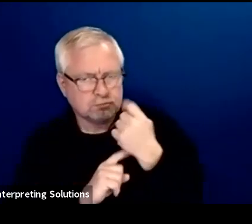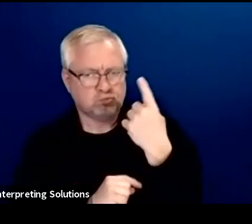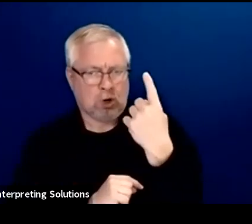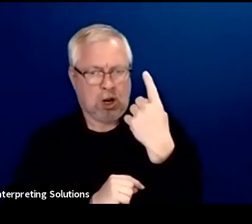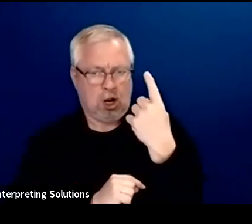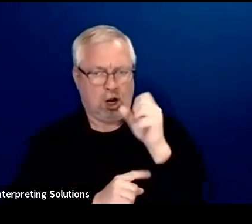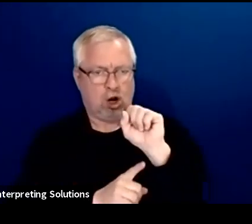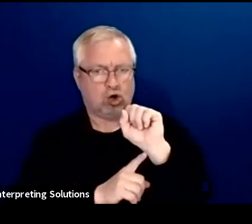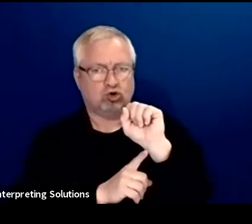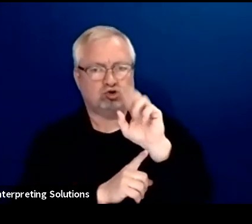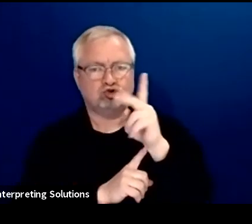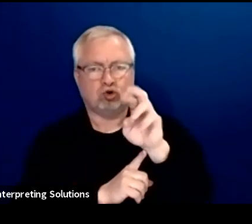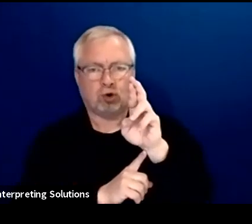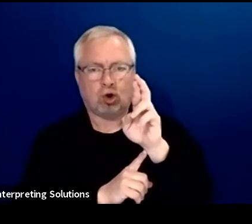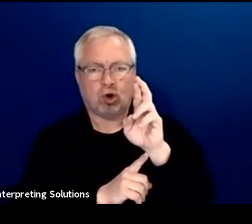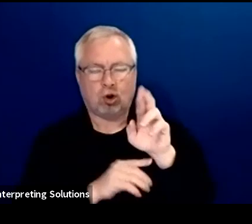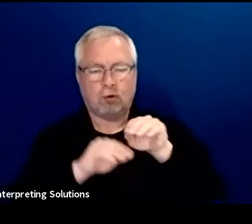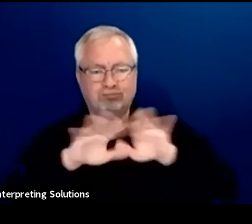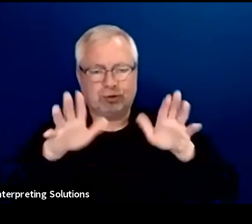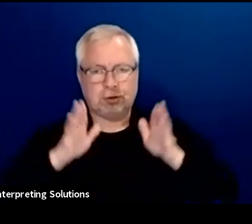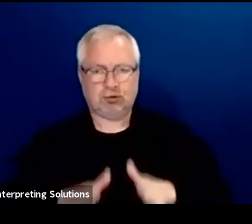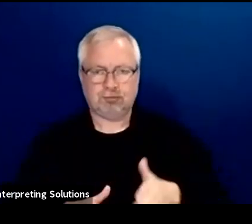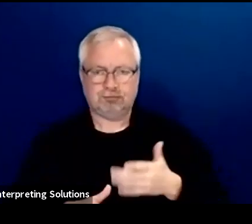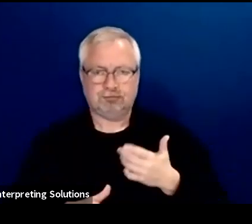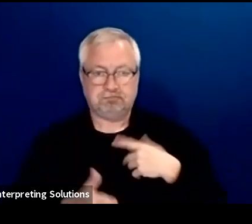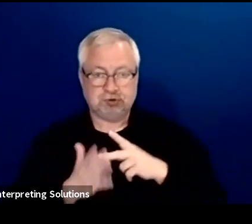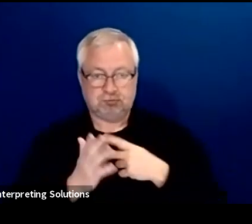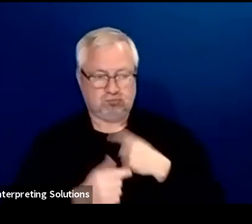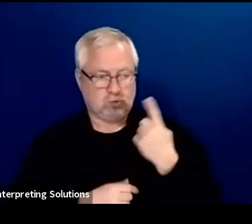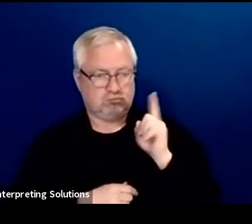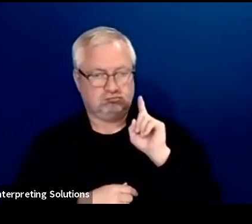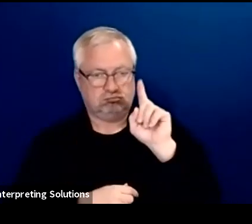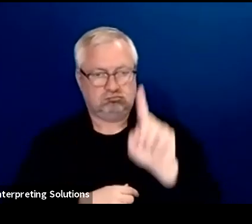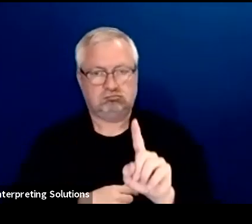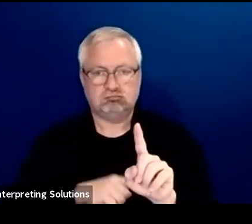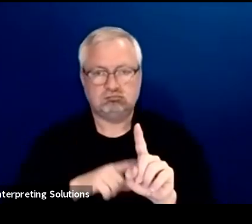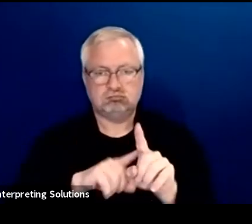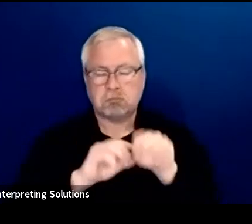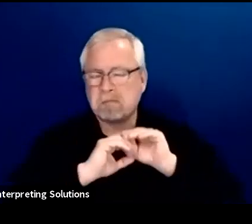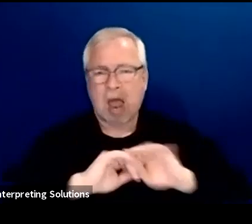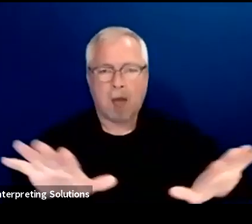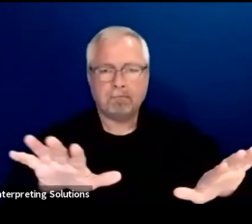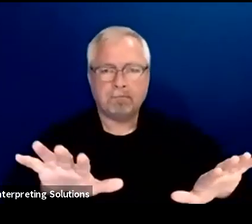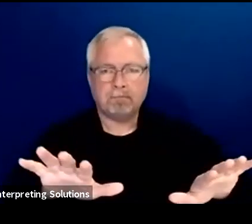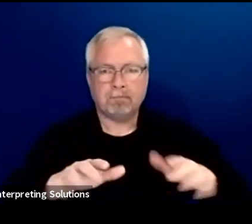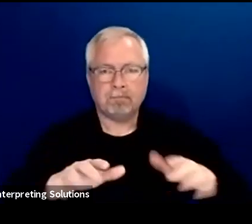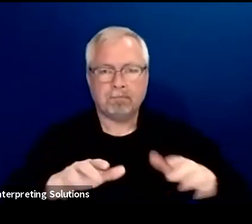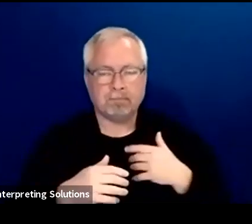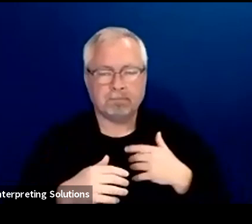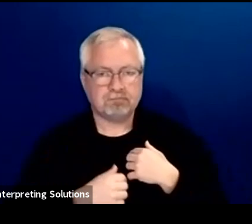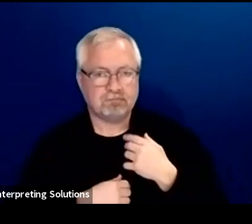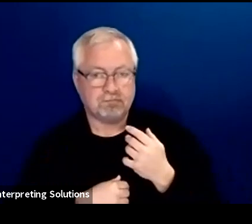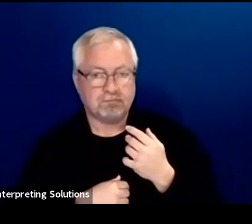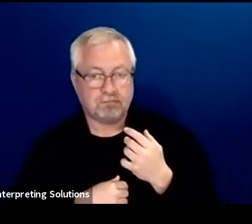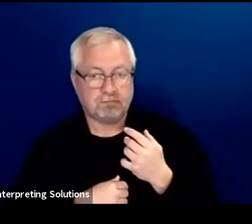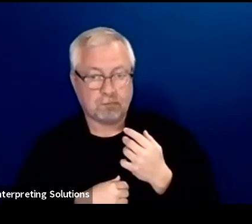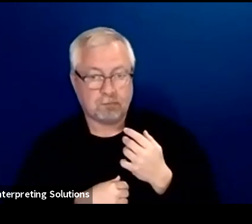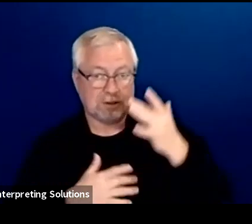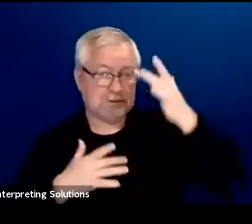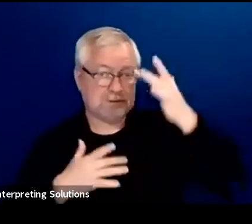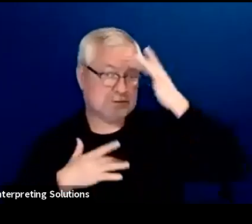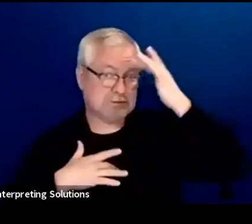that was particularly efficient at spreading and transmitting disease, but we have had a